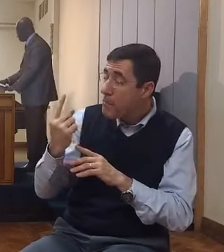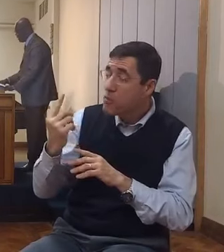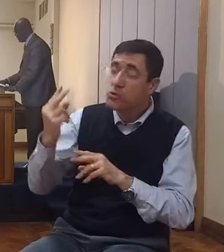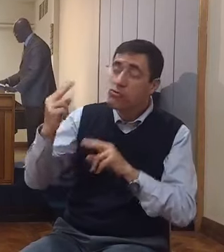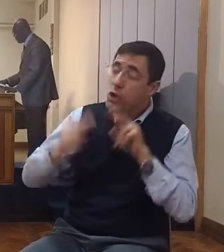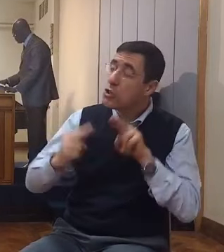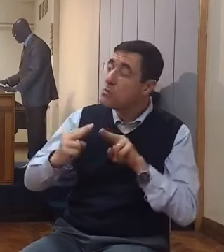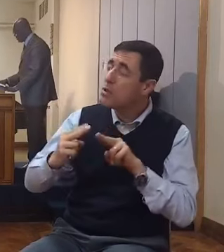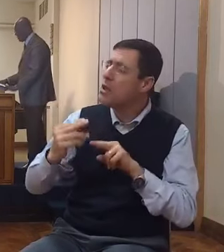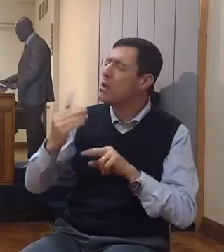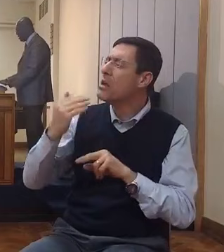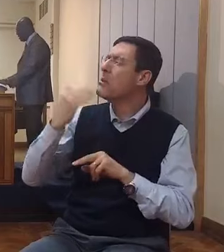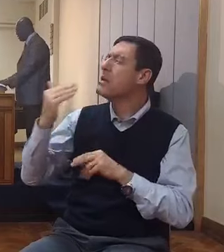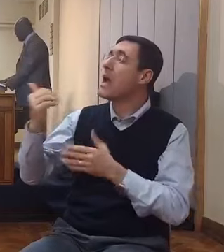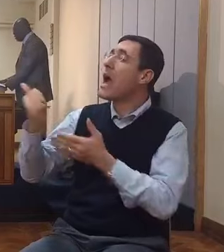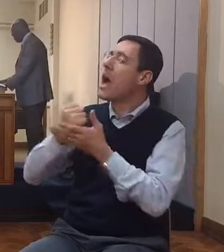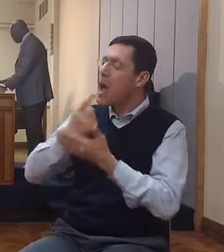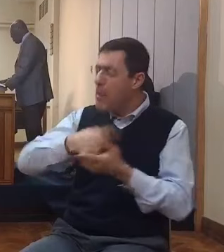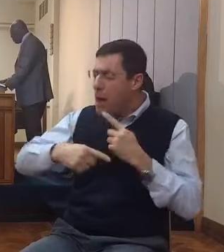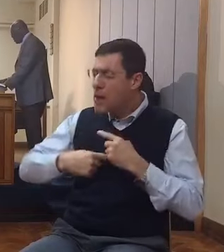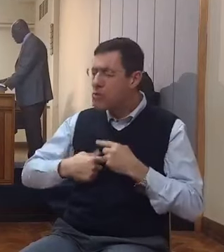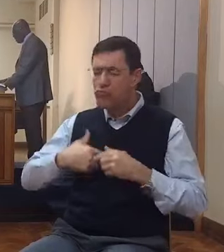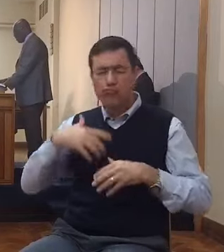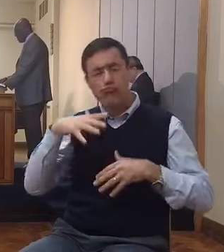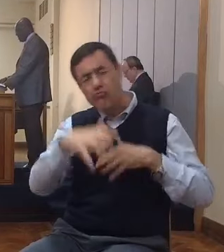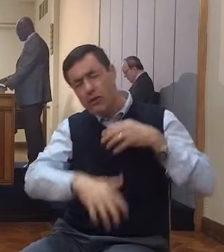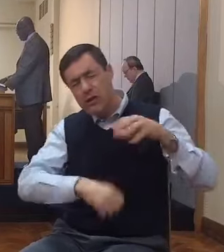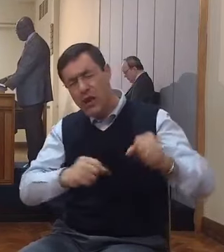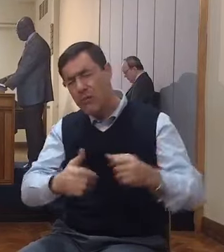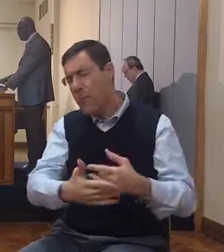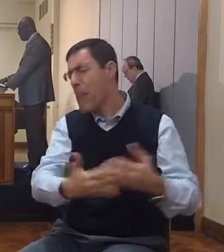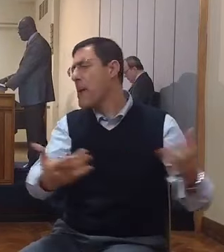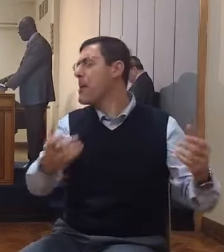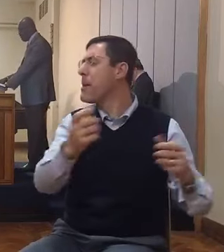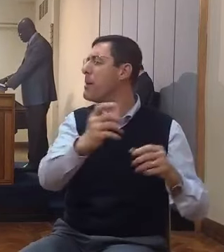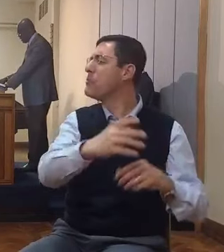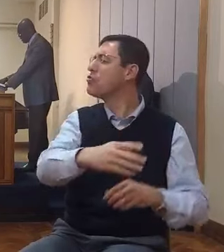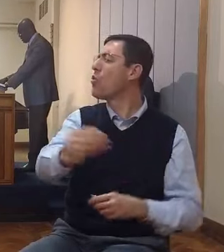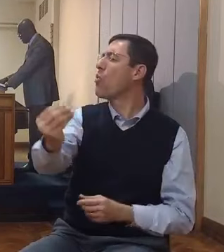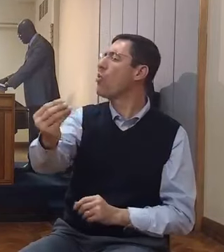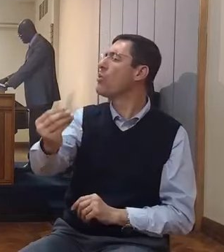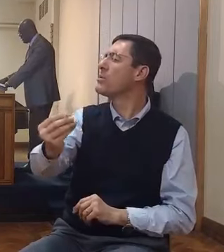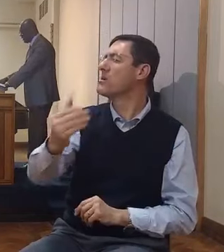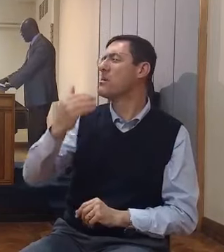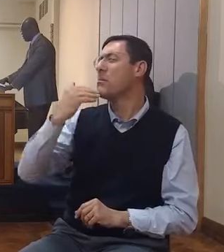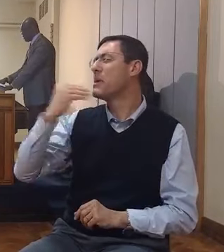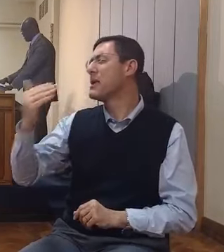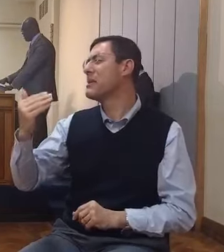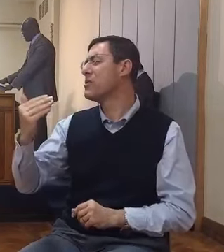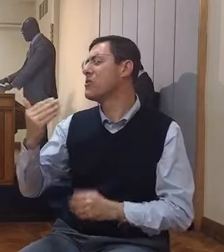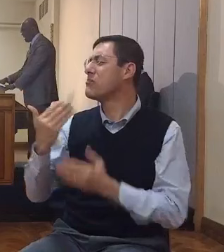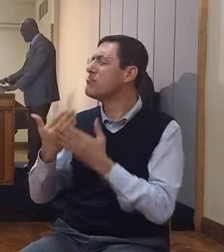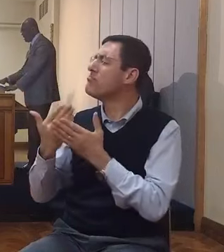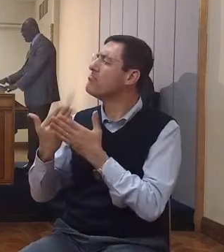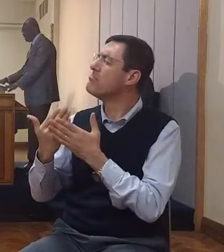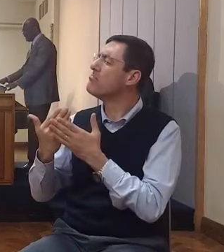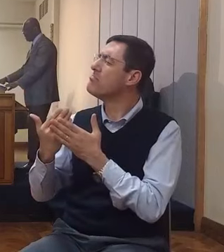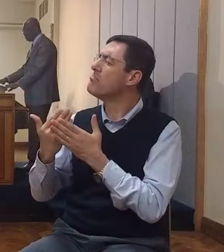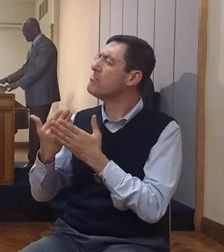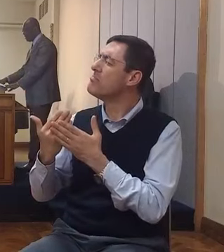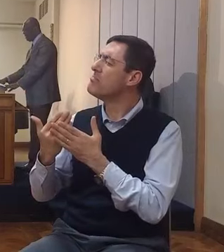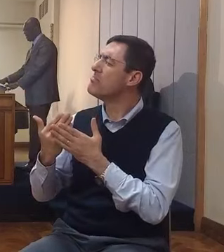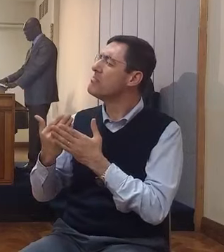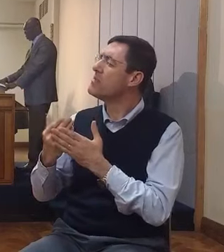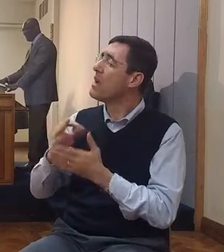long to reach souls. We long to reach souls for him, O gracious God, and pray to this end that it